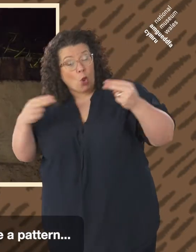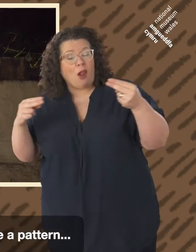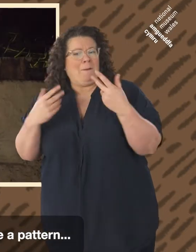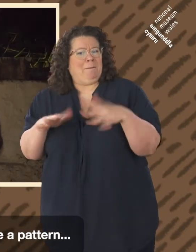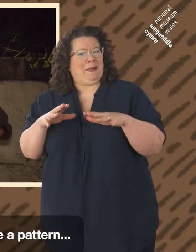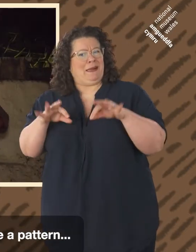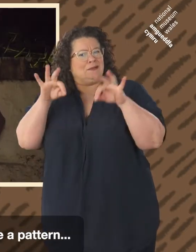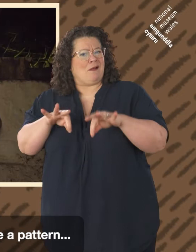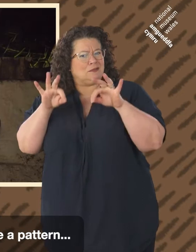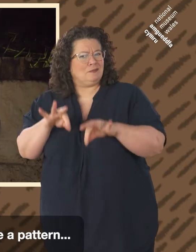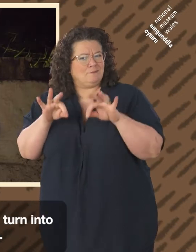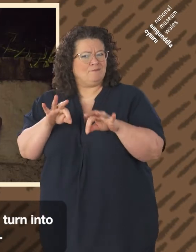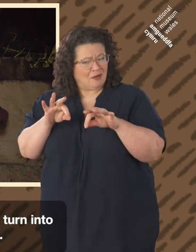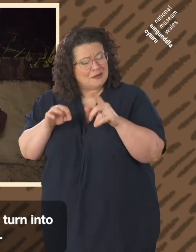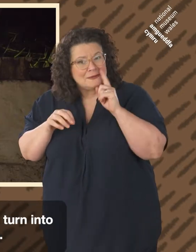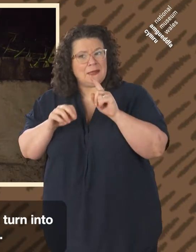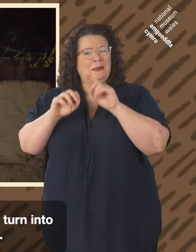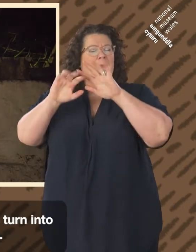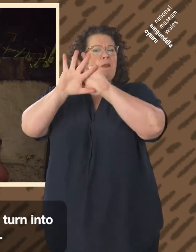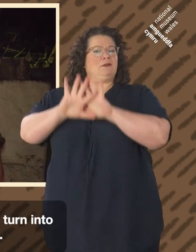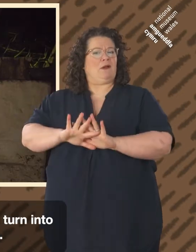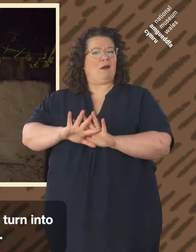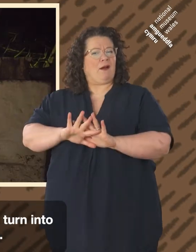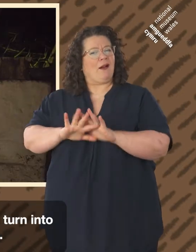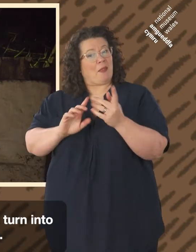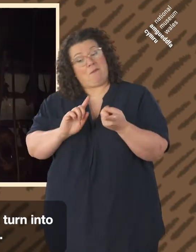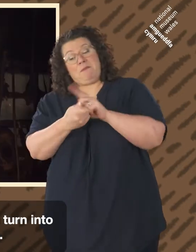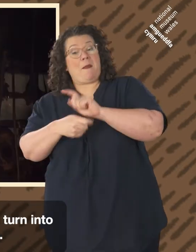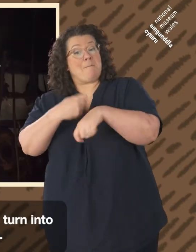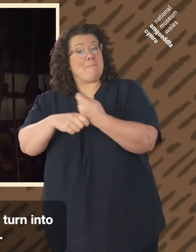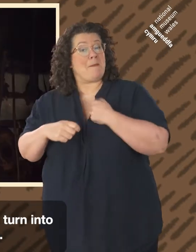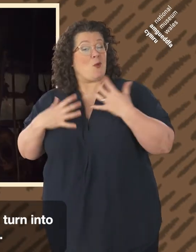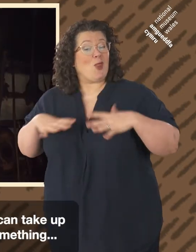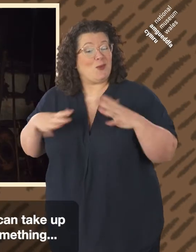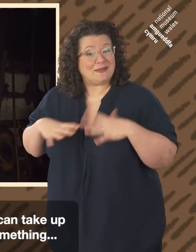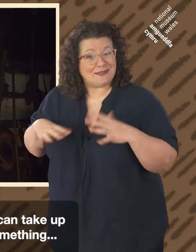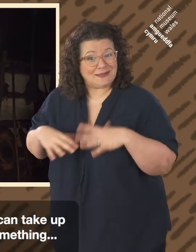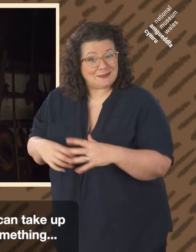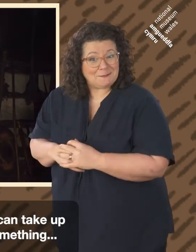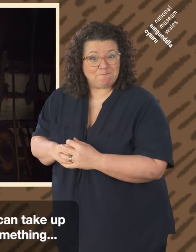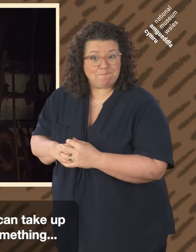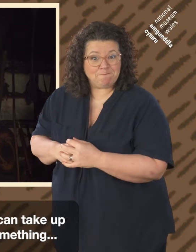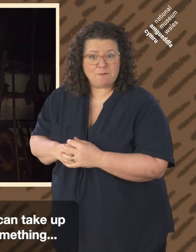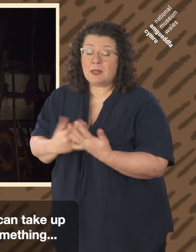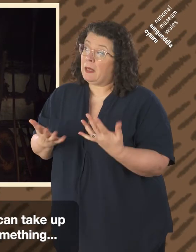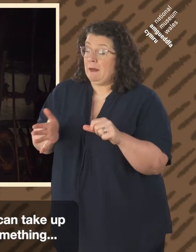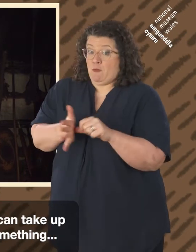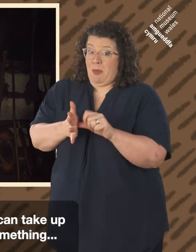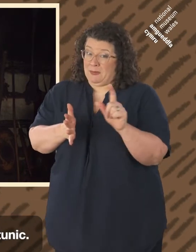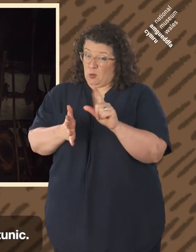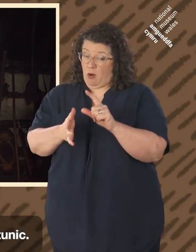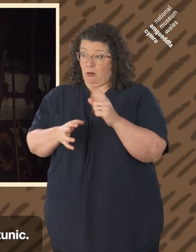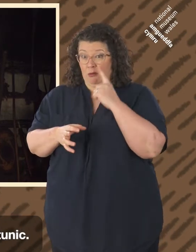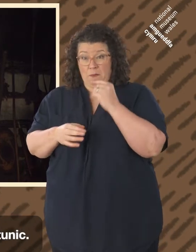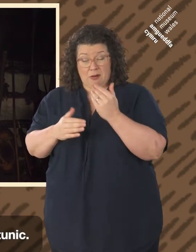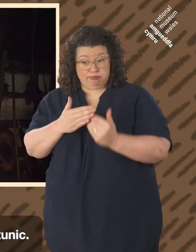then will make a pattern which we can then turn into our clothes. And the problem is, it can take up to a year to make something